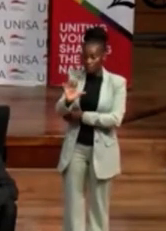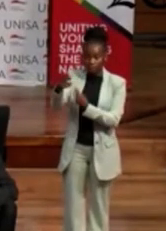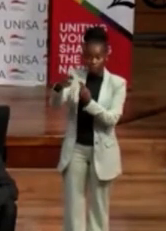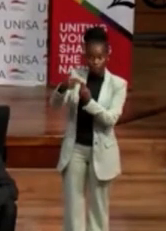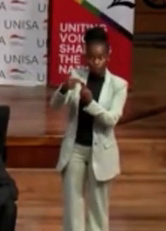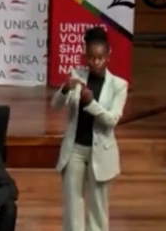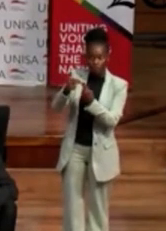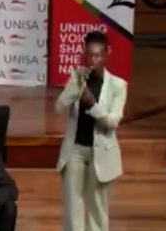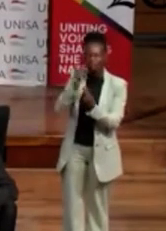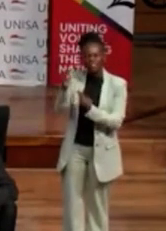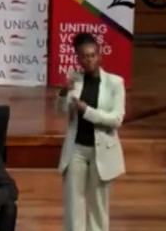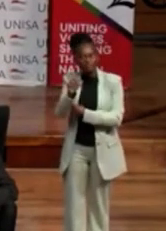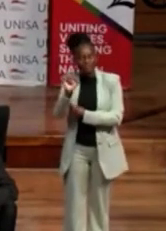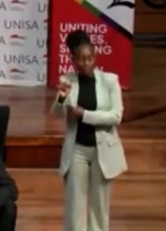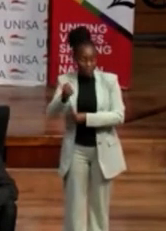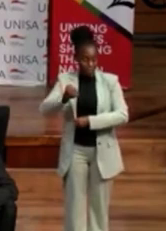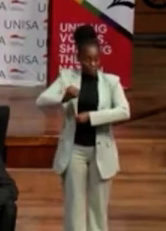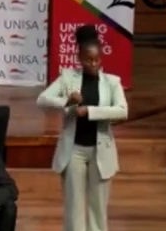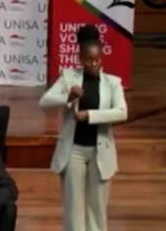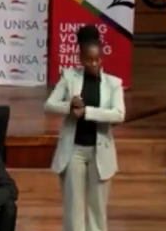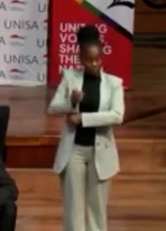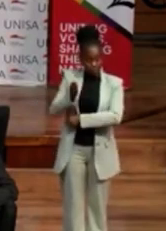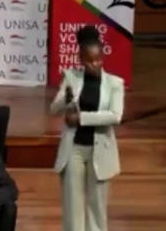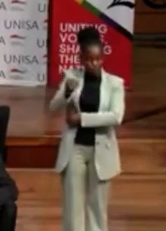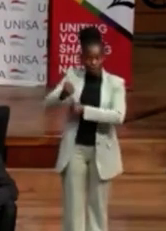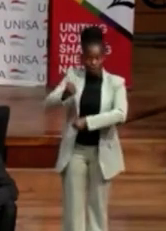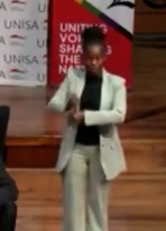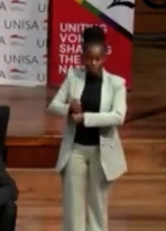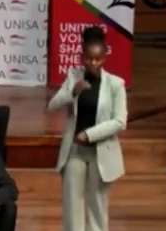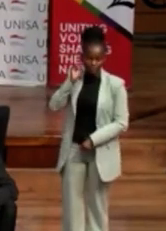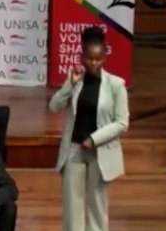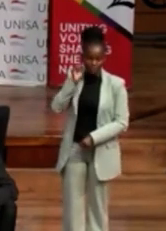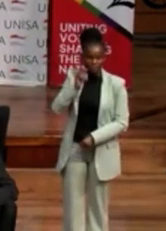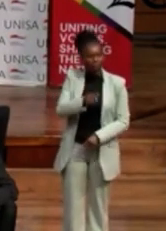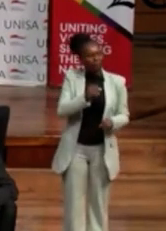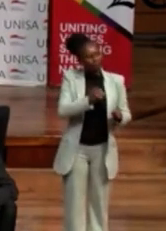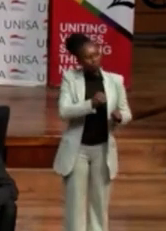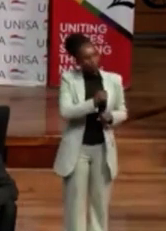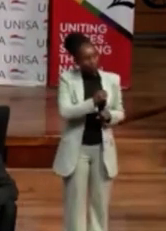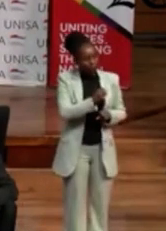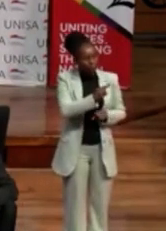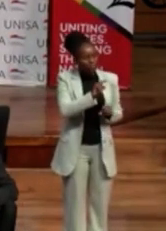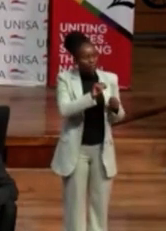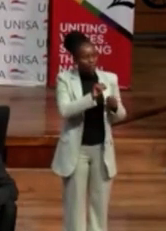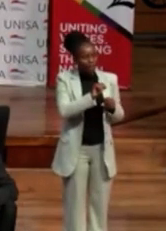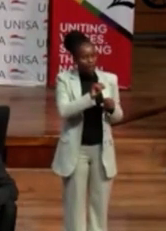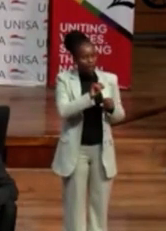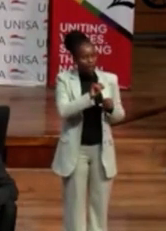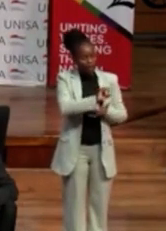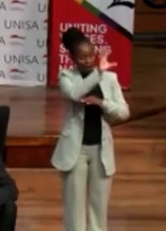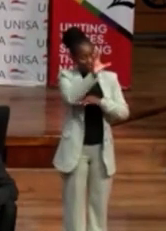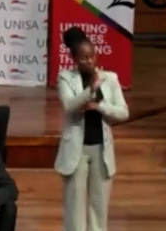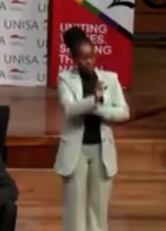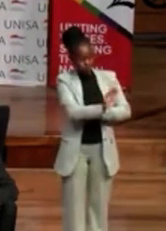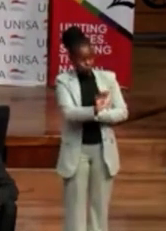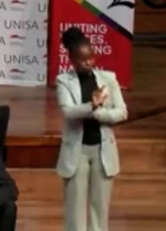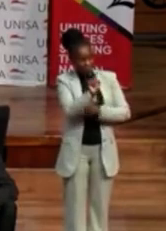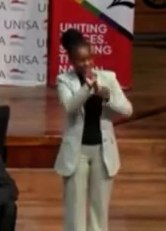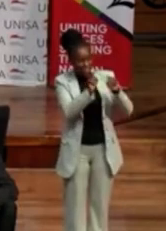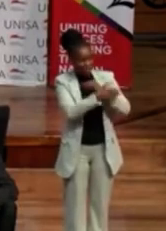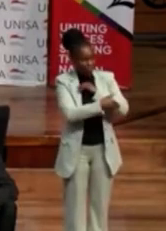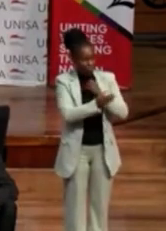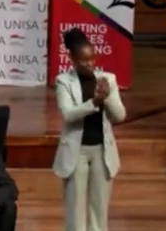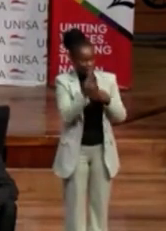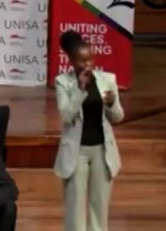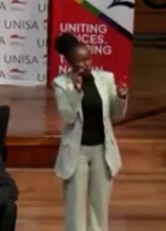years, what we have witnessed on the continent, and then what we can learn as we're